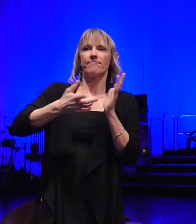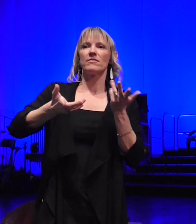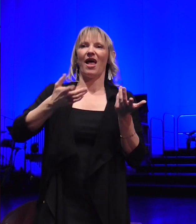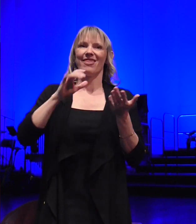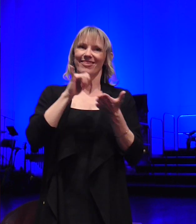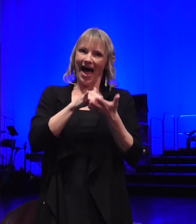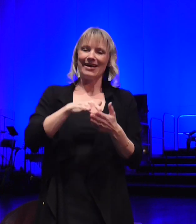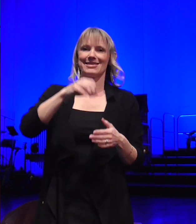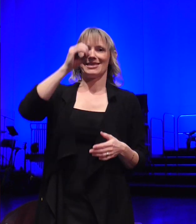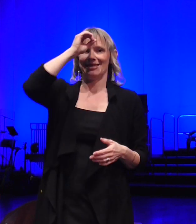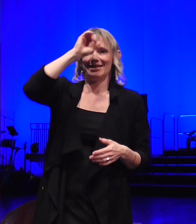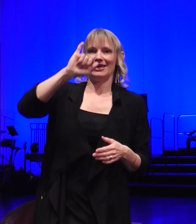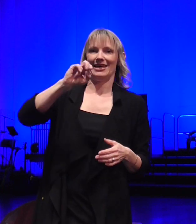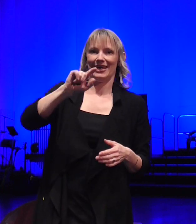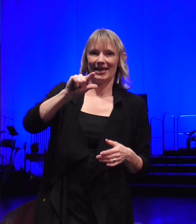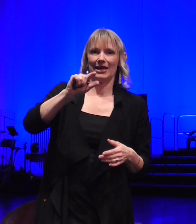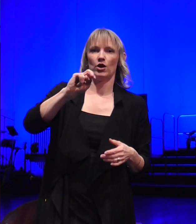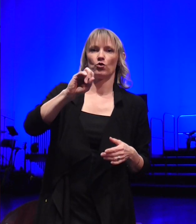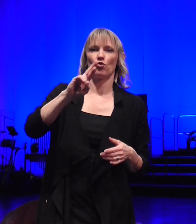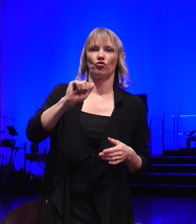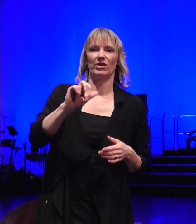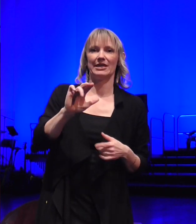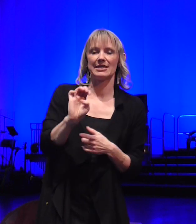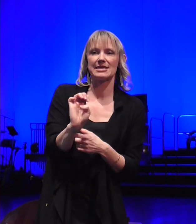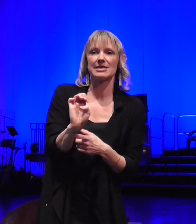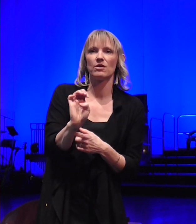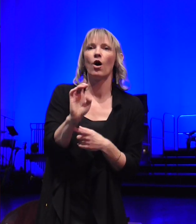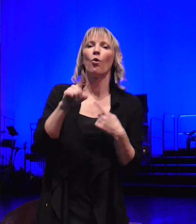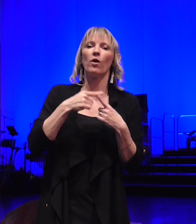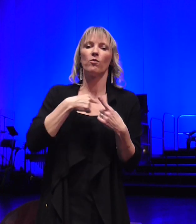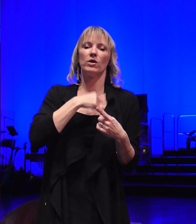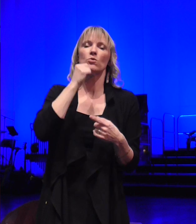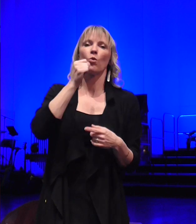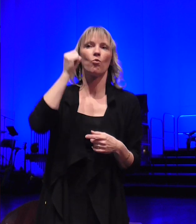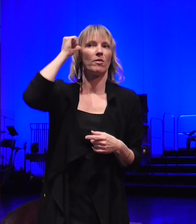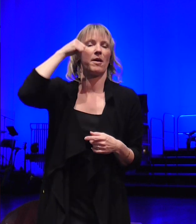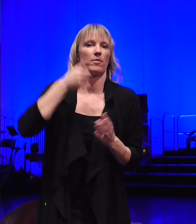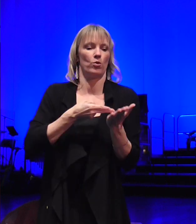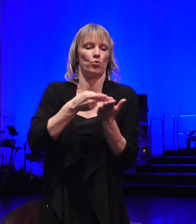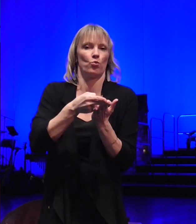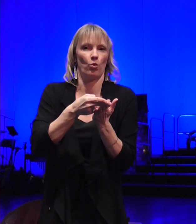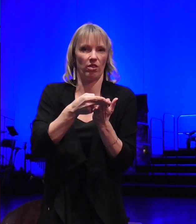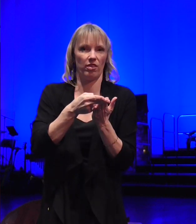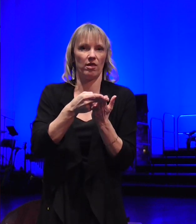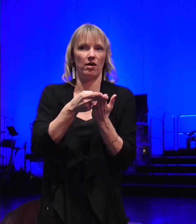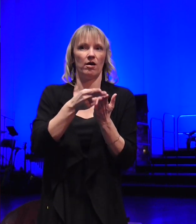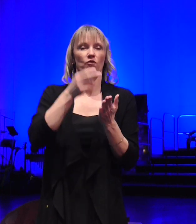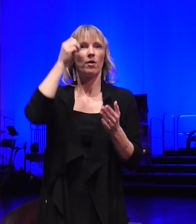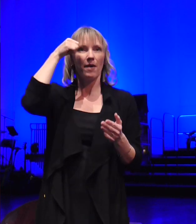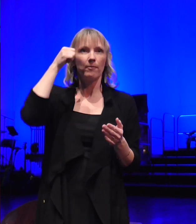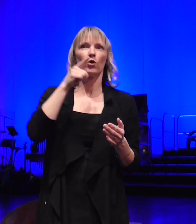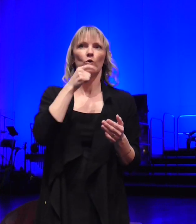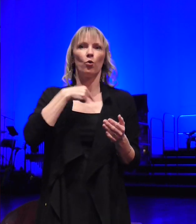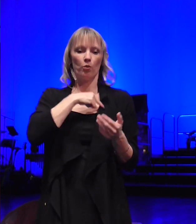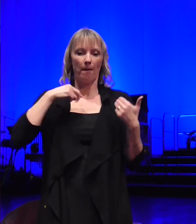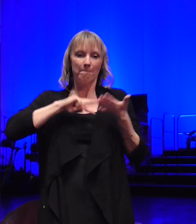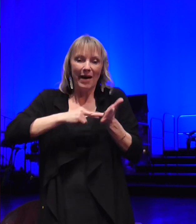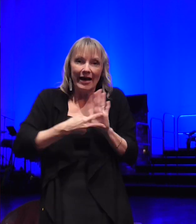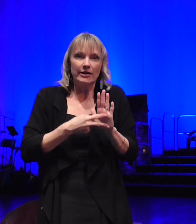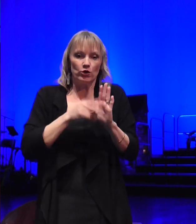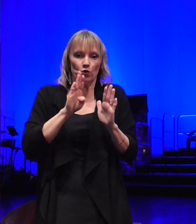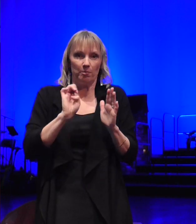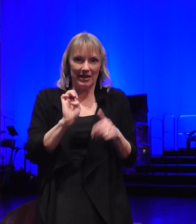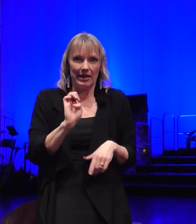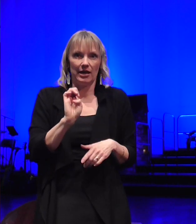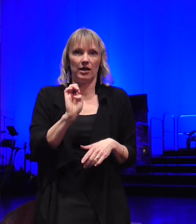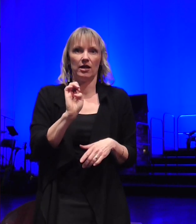when we don't bring a remembrance of the truth, a remembrance of who we're meant to be, of how things